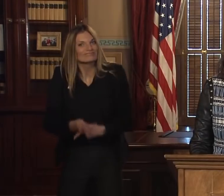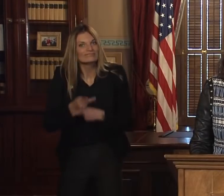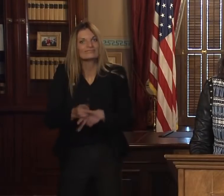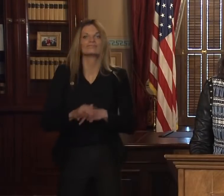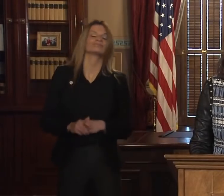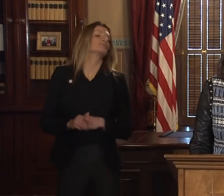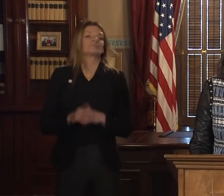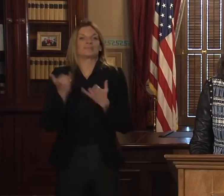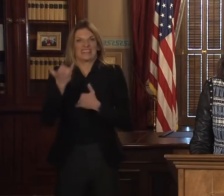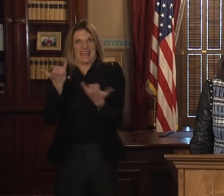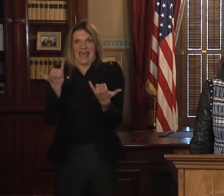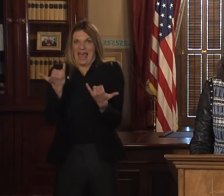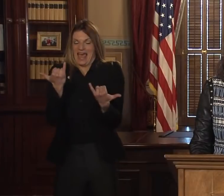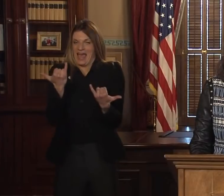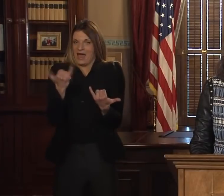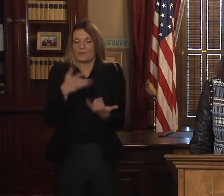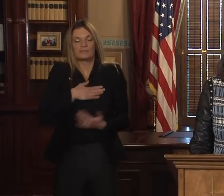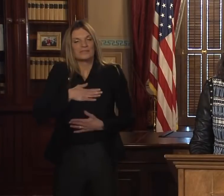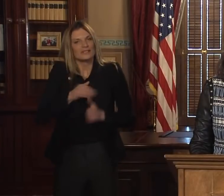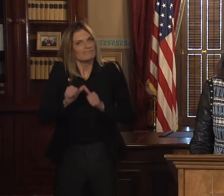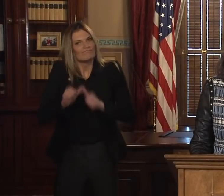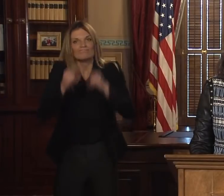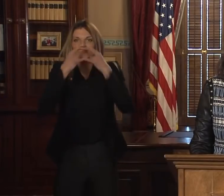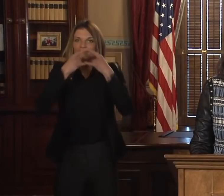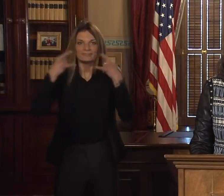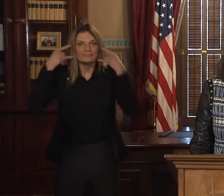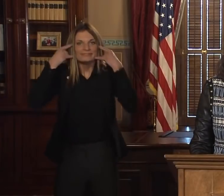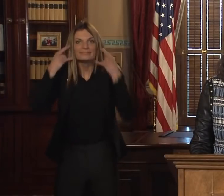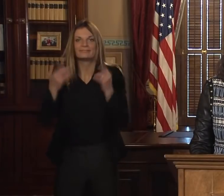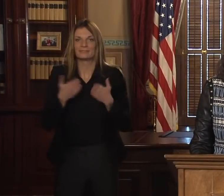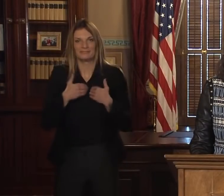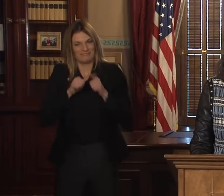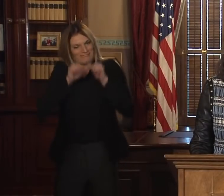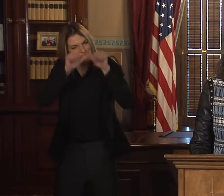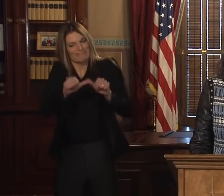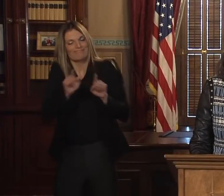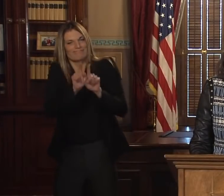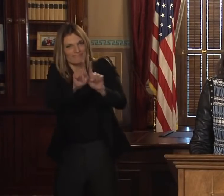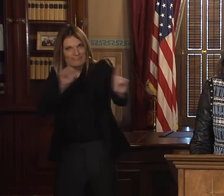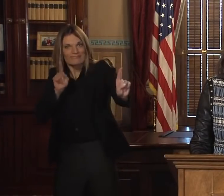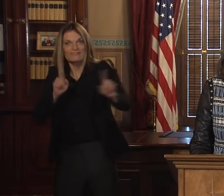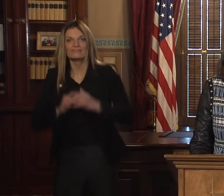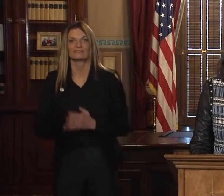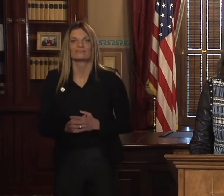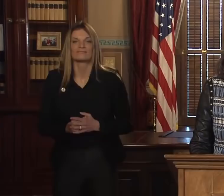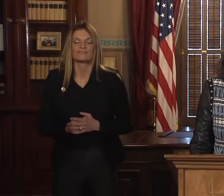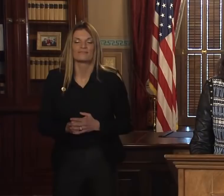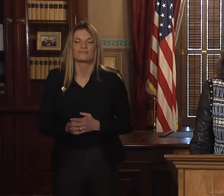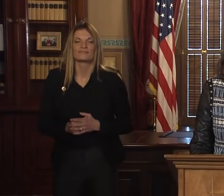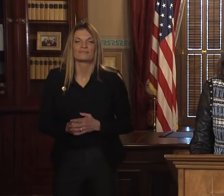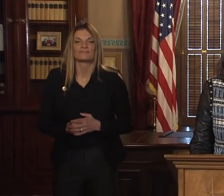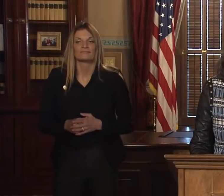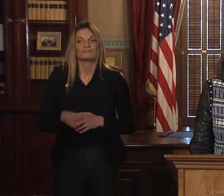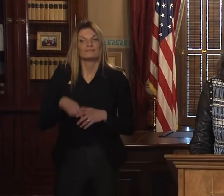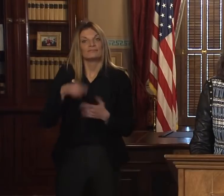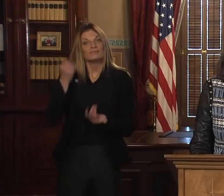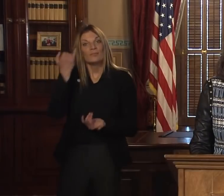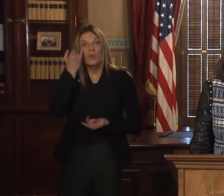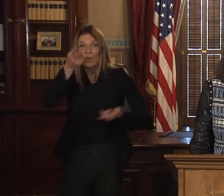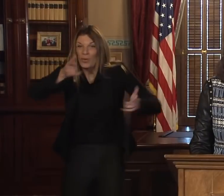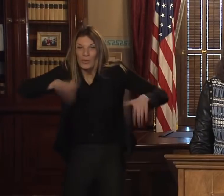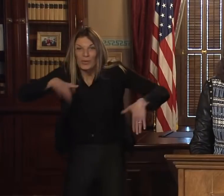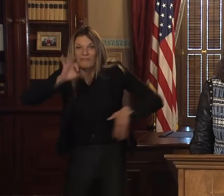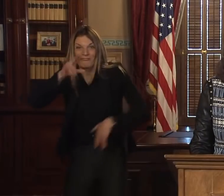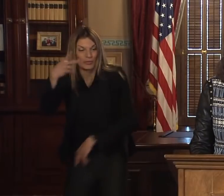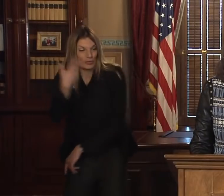time to double down on wearing your mask and safe physical distancing. It's time for Michiganders who haven't yet gotten their flu